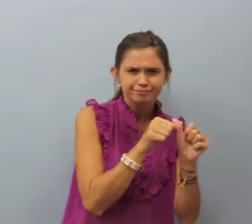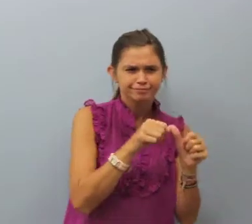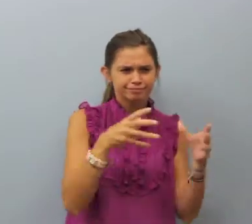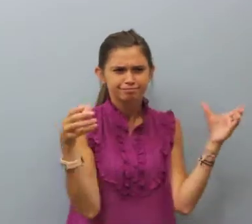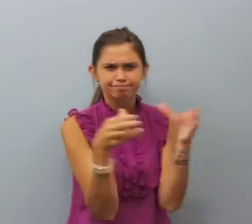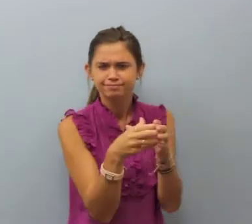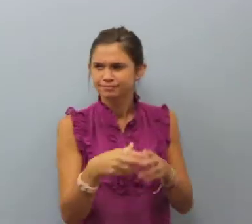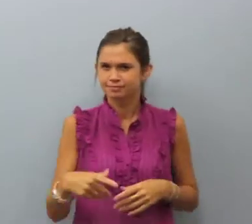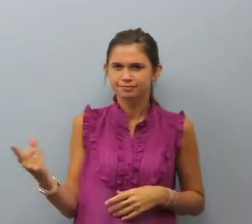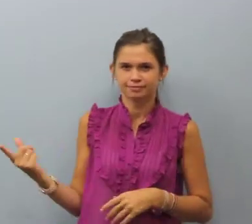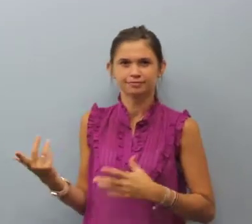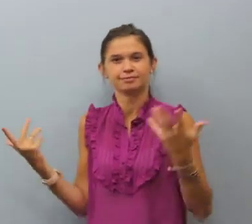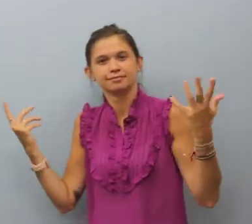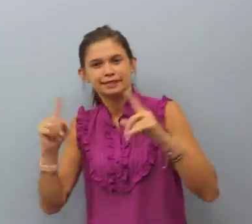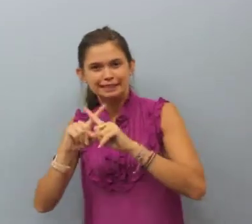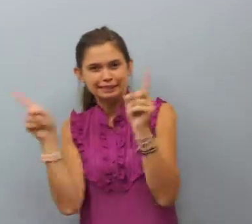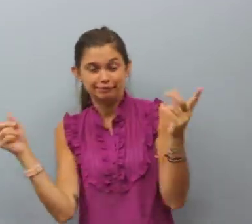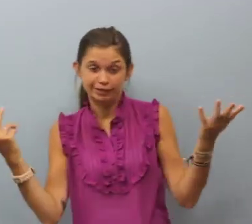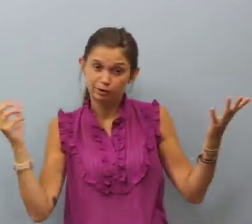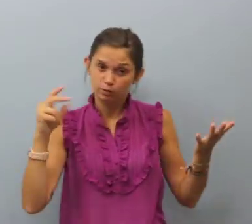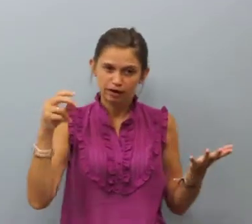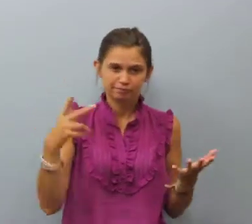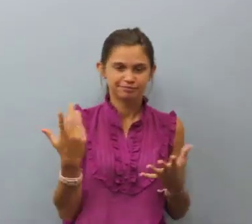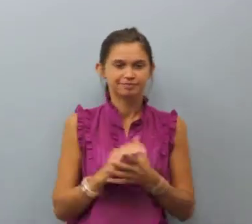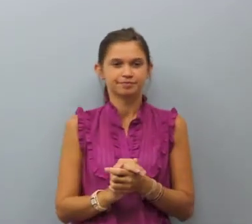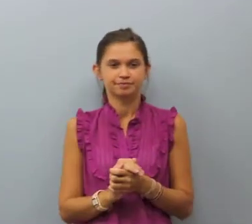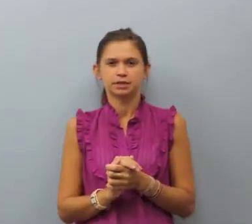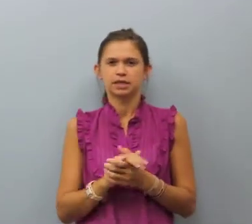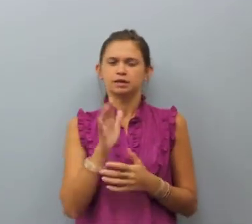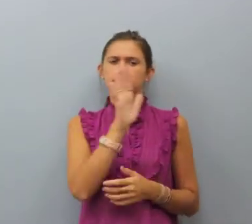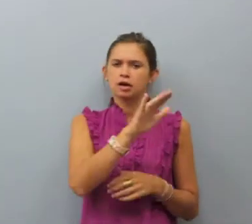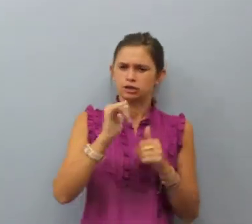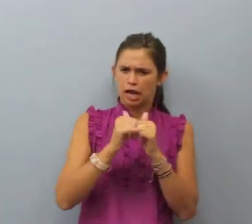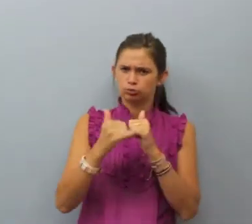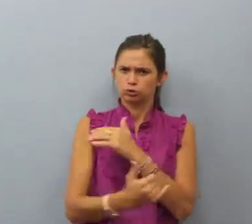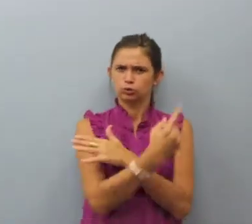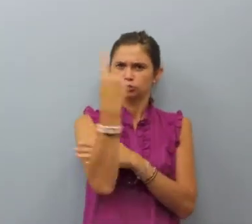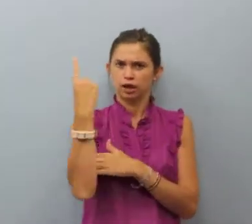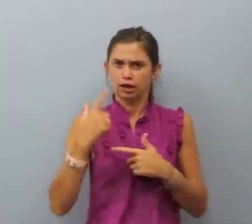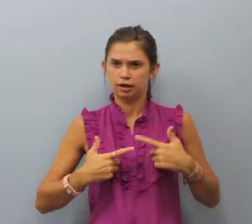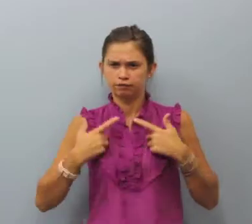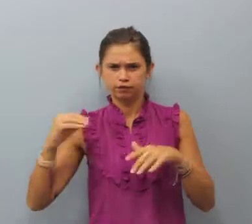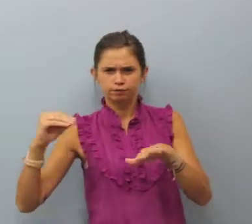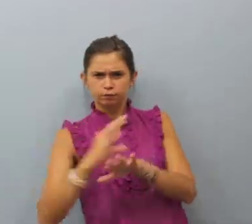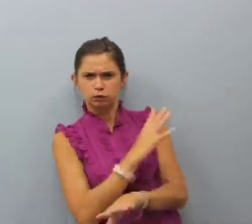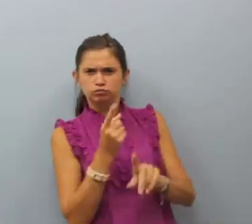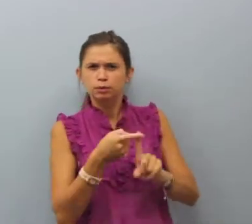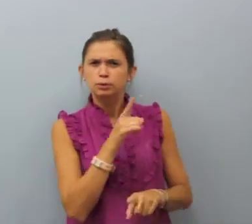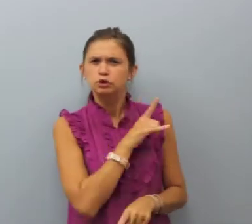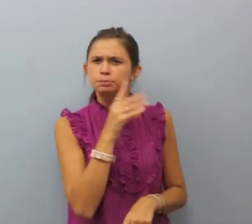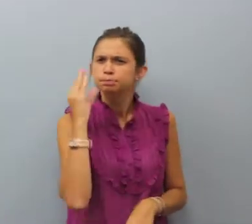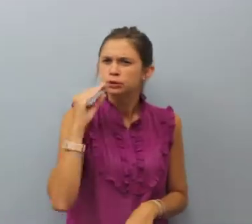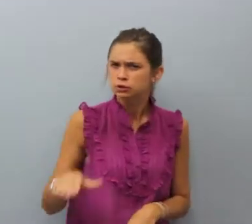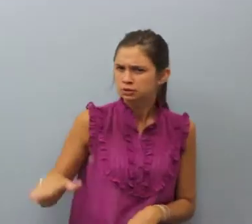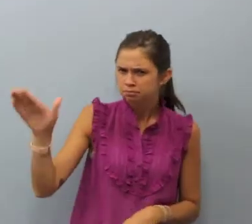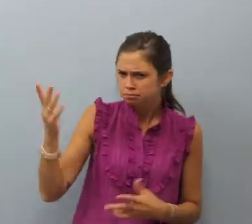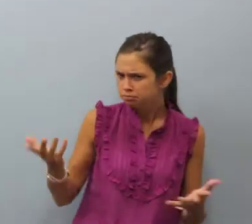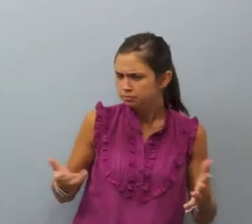and was very committed to the basketball team, and is still a fan of the school. I asked her what were